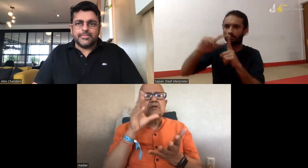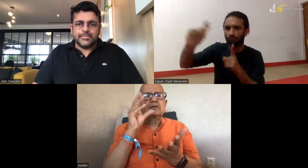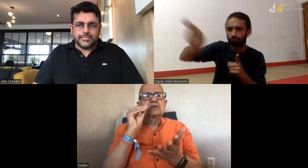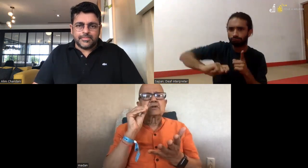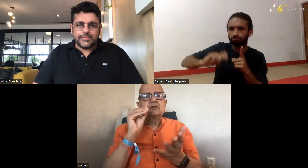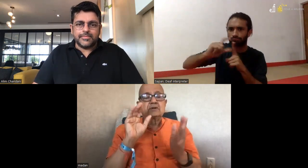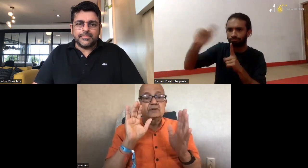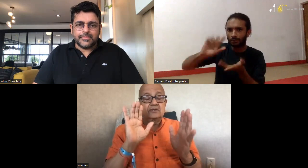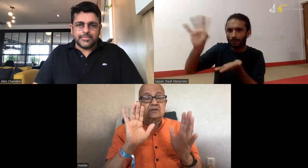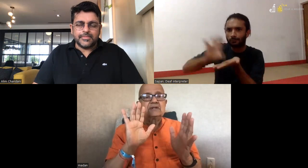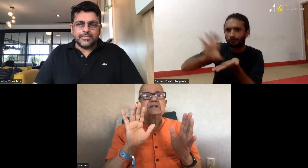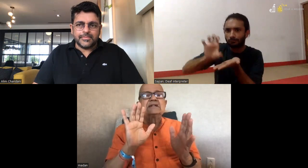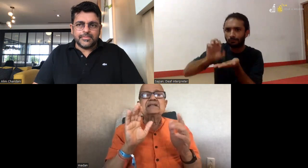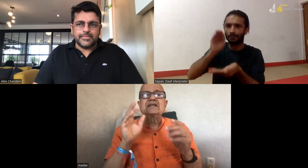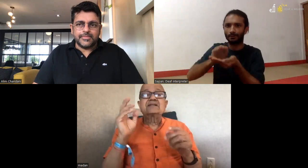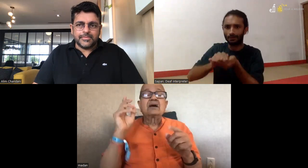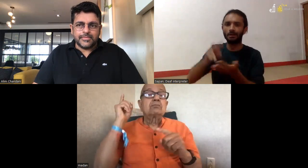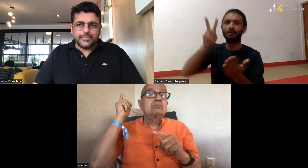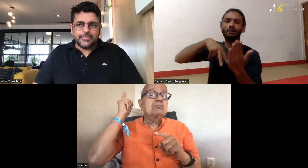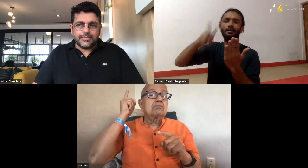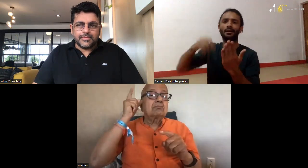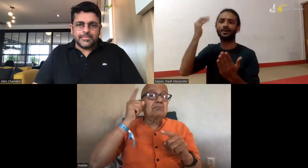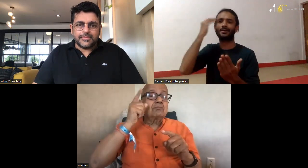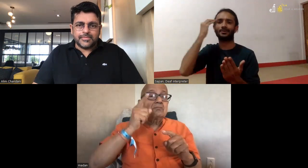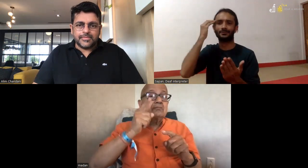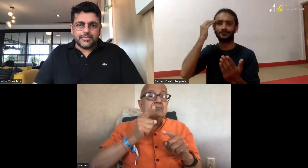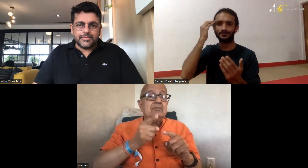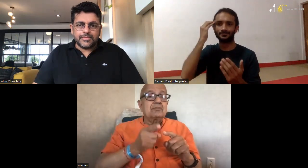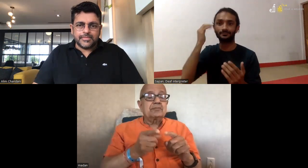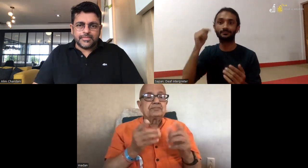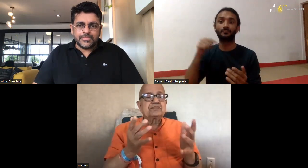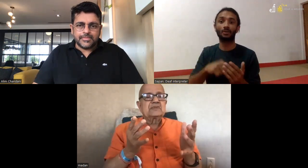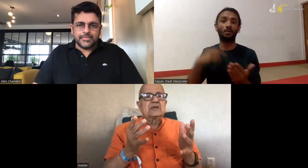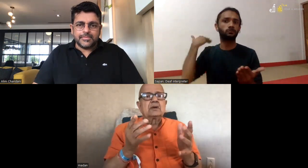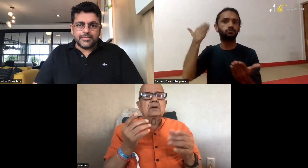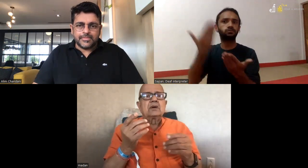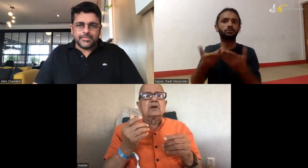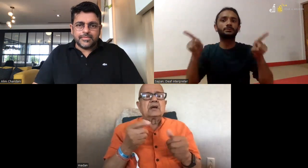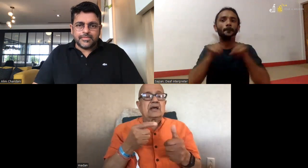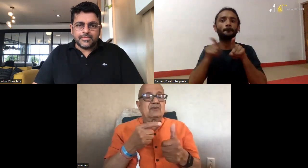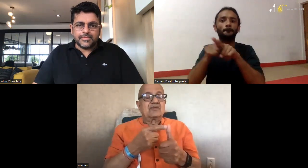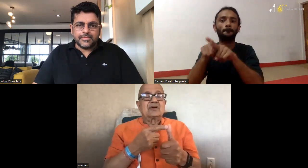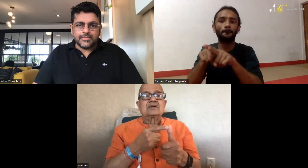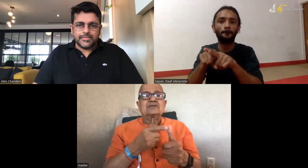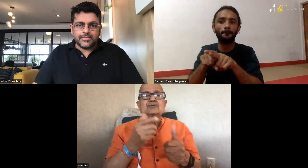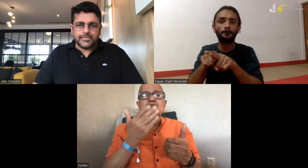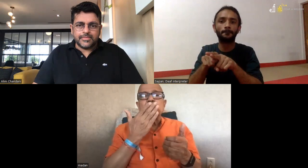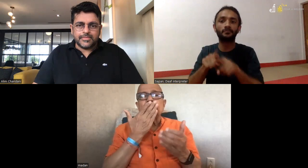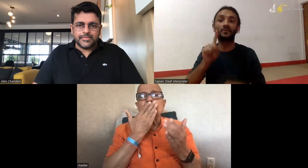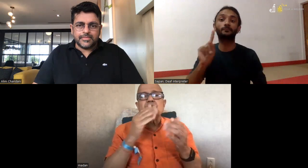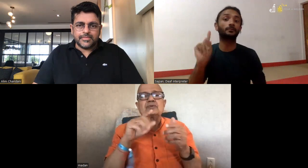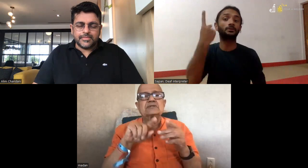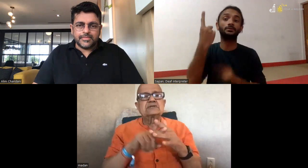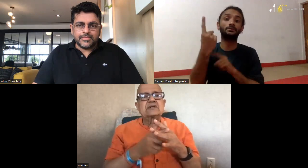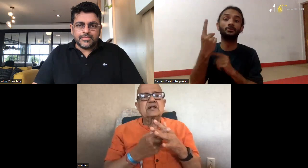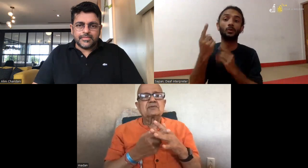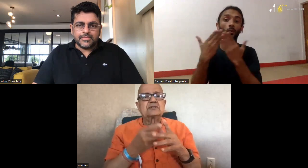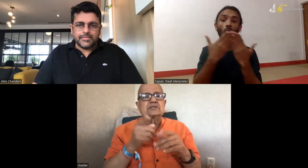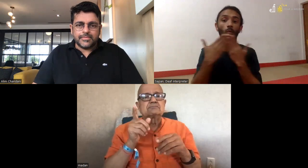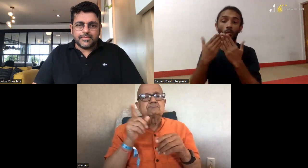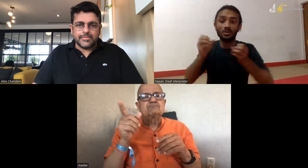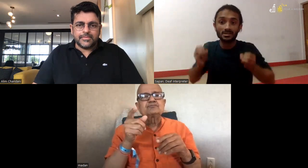And on Amazon, you can just download it from Amazon and keep it, and you can read it for a cheaper cost. So that's what we've been doing.